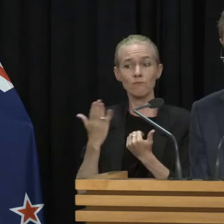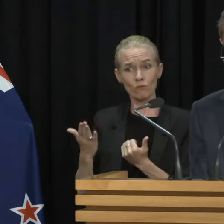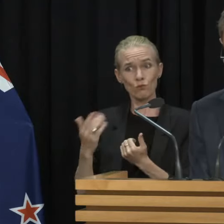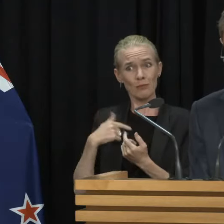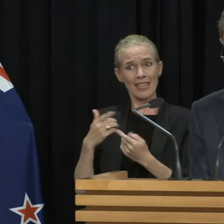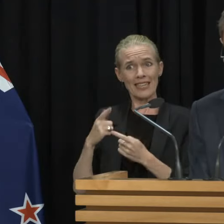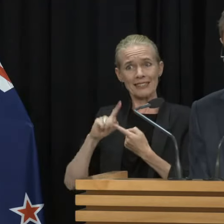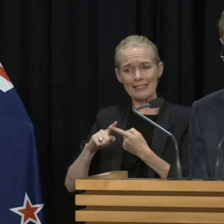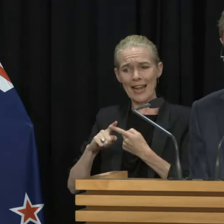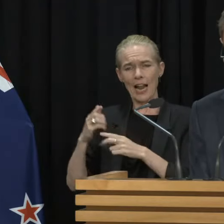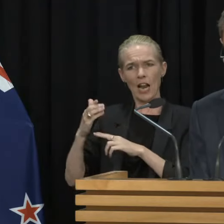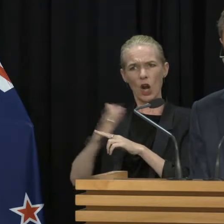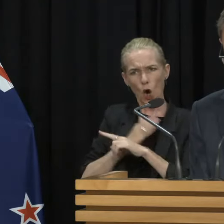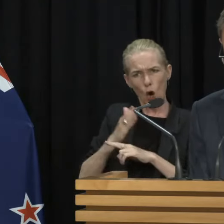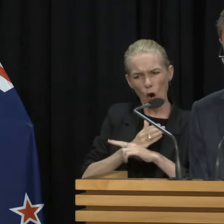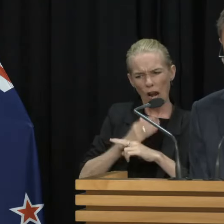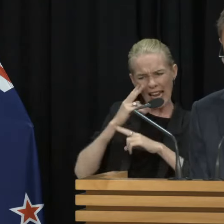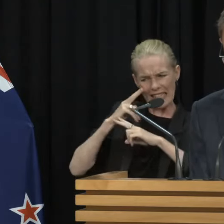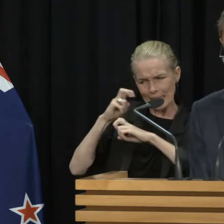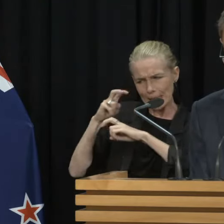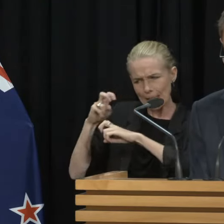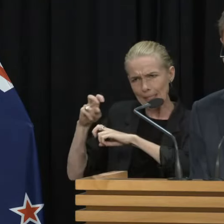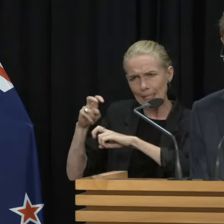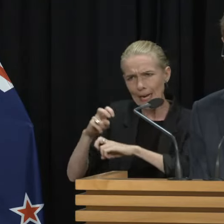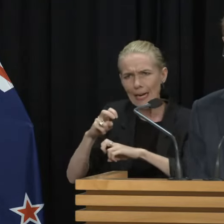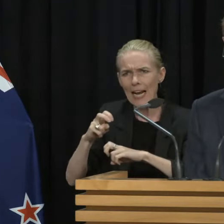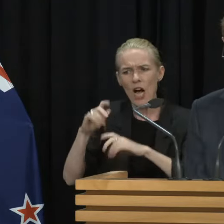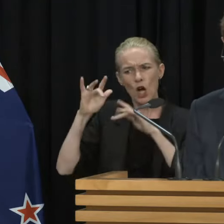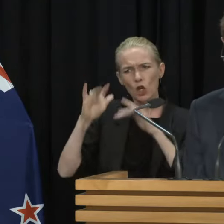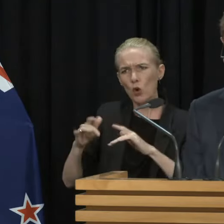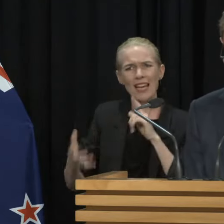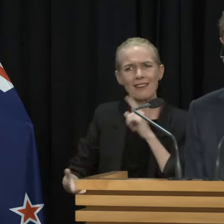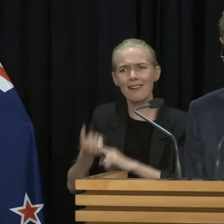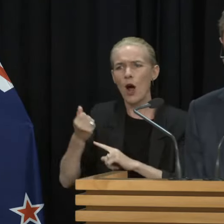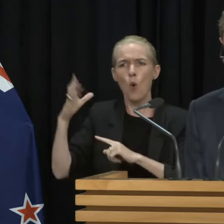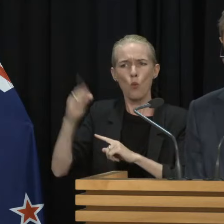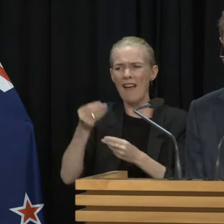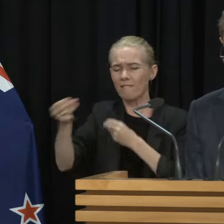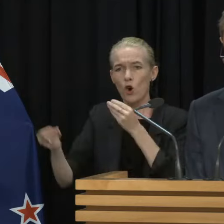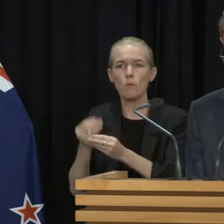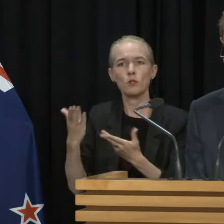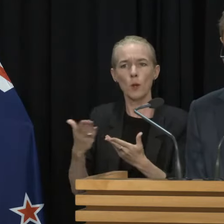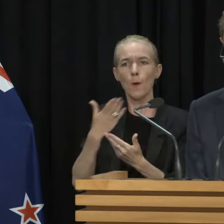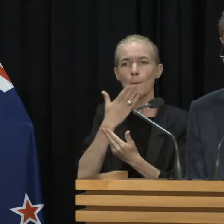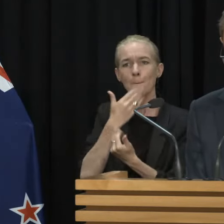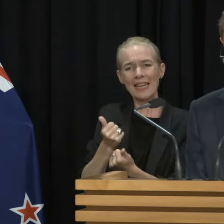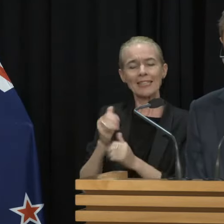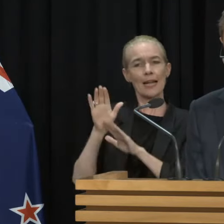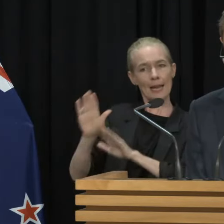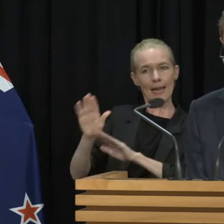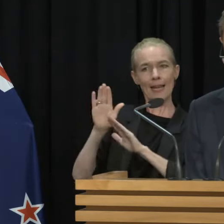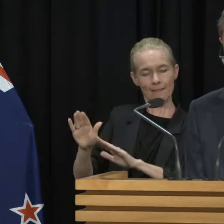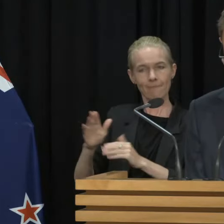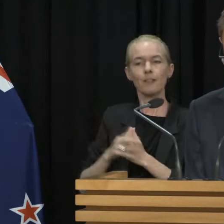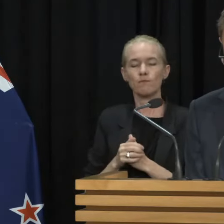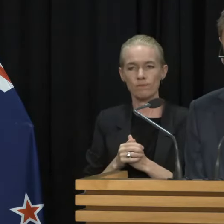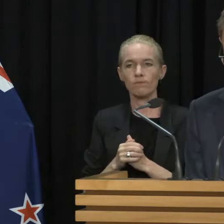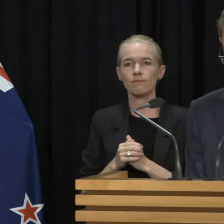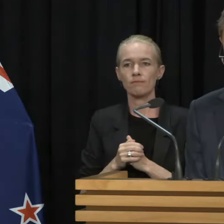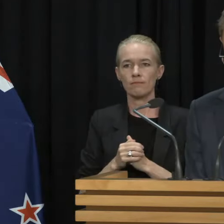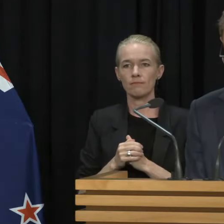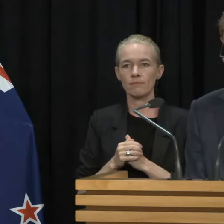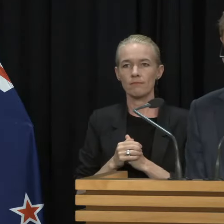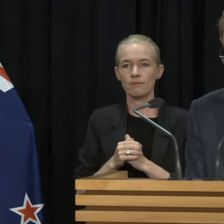this particular case, and we ask people not to pass judgment on others and just simply to let the investigation take its